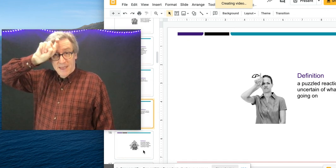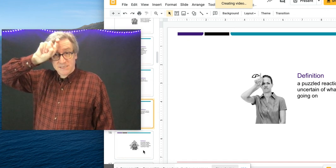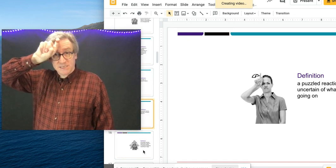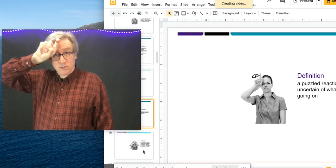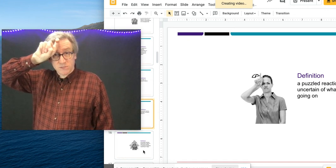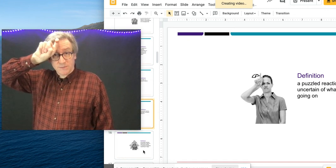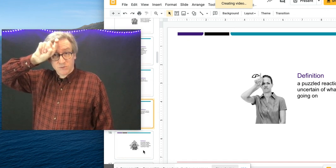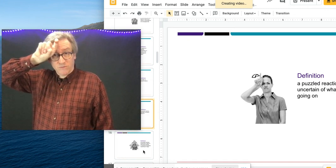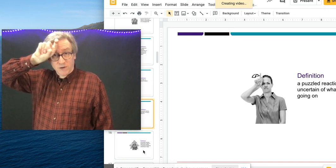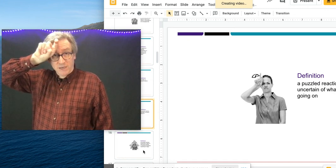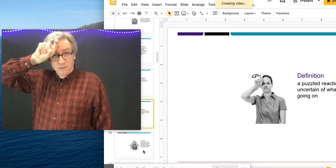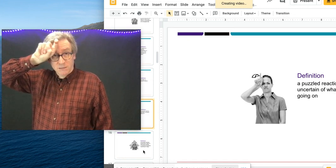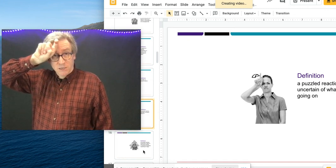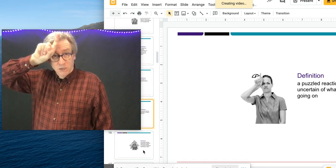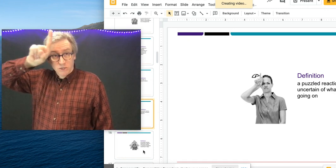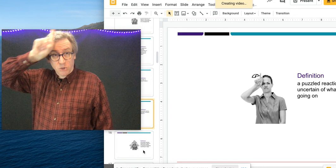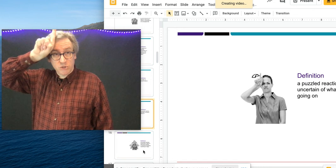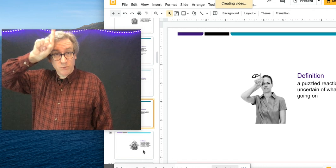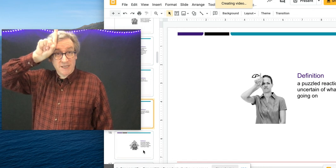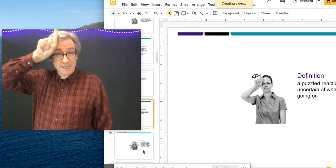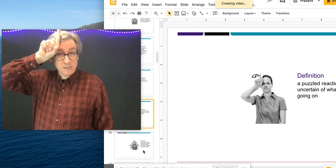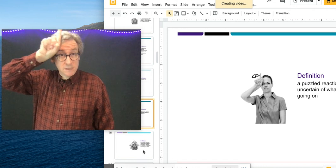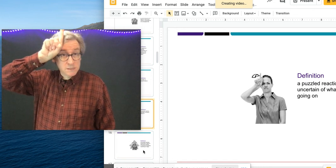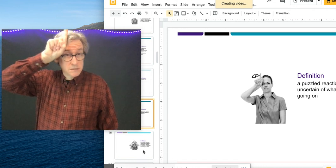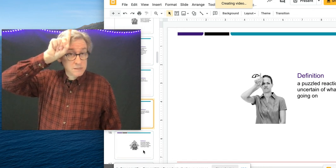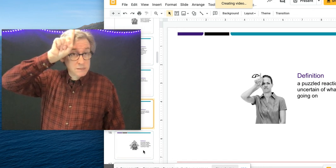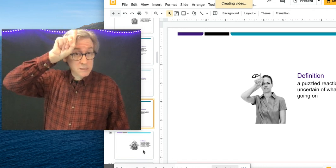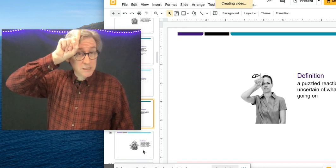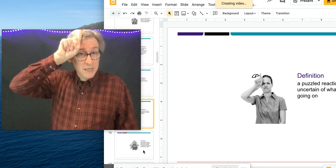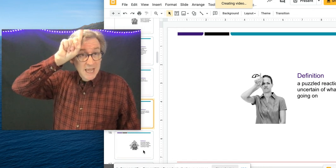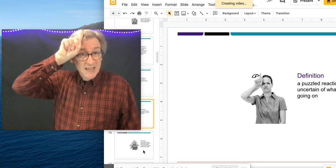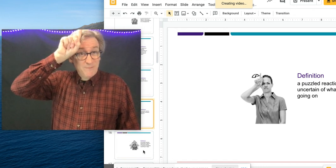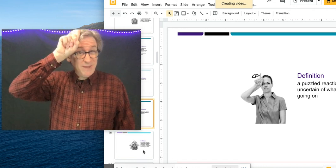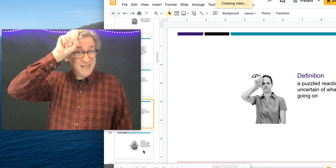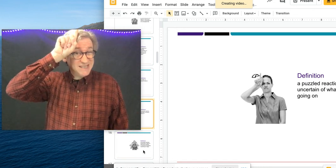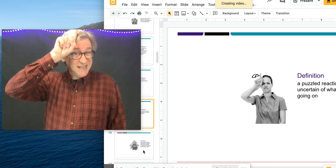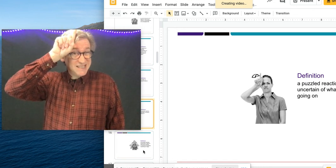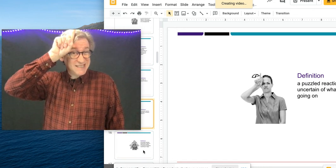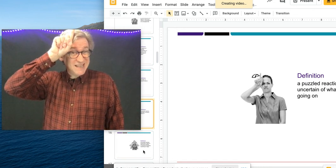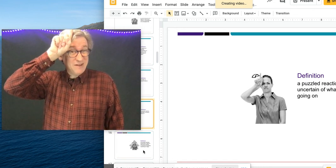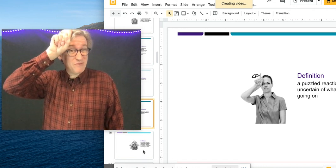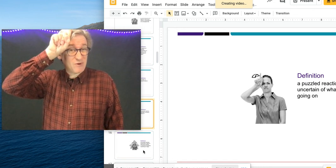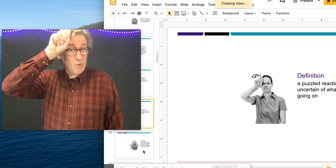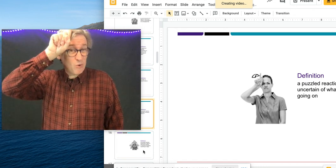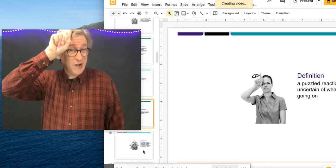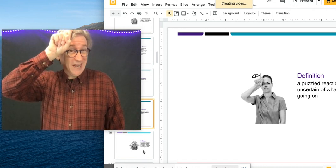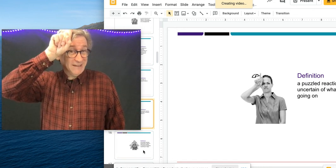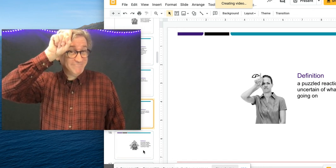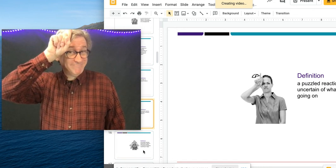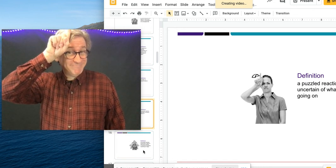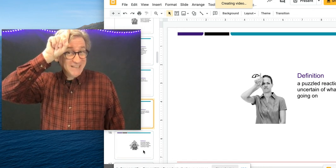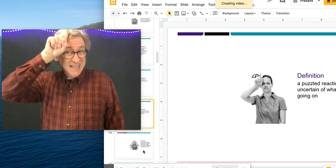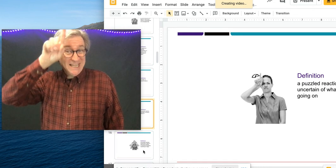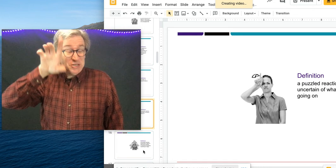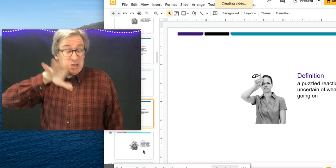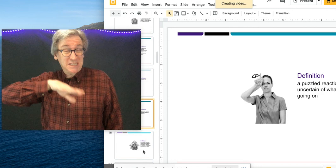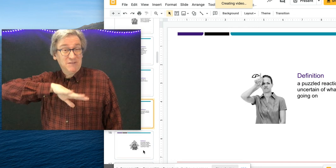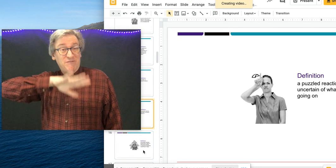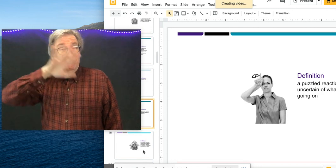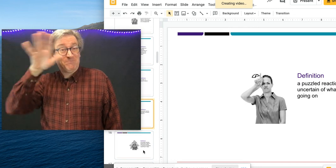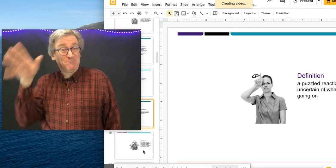It bends as it goes up to her forehead. Don't do this because that's a sign for horny.